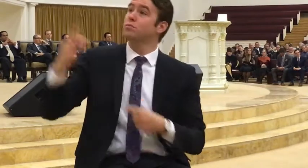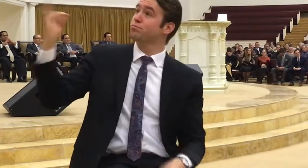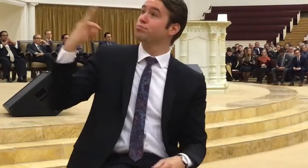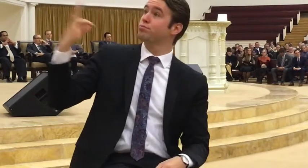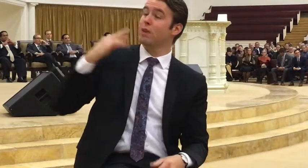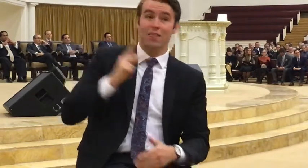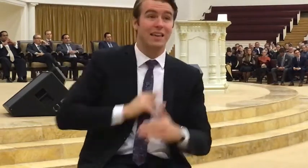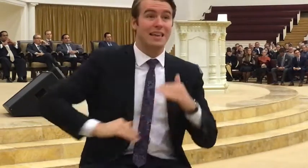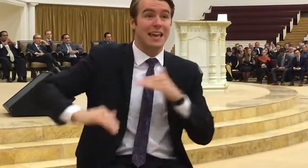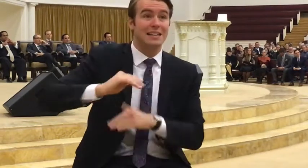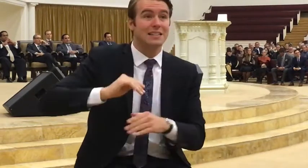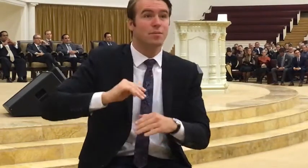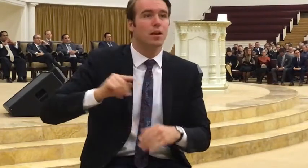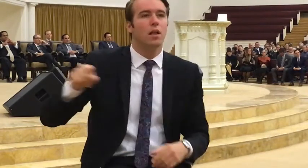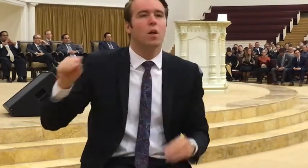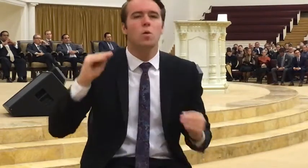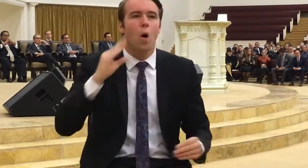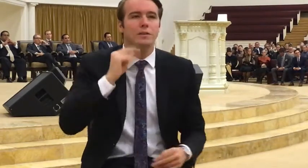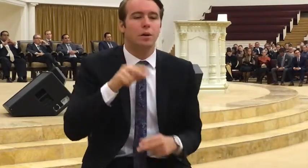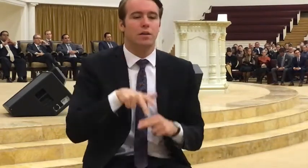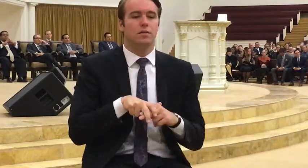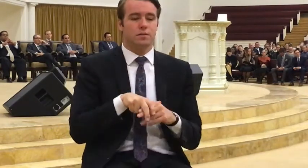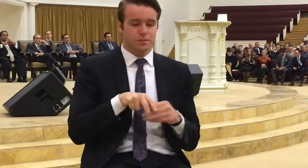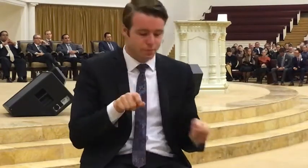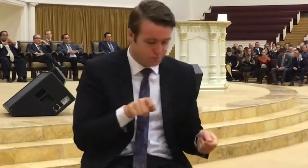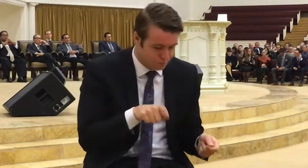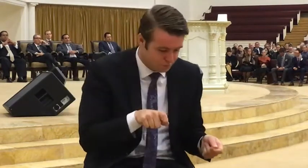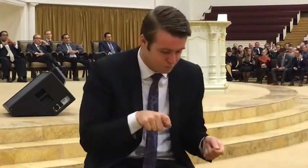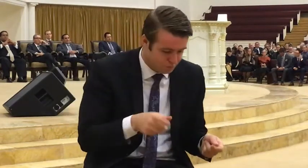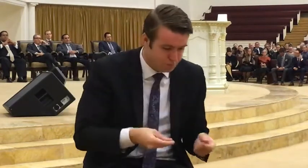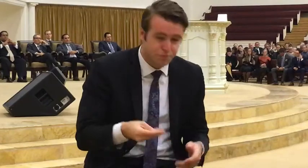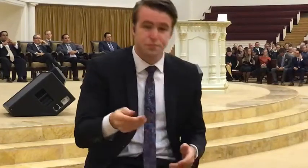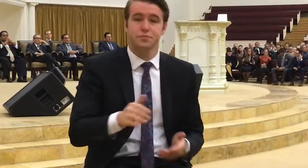never done one thing except sit in a college classroom, get a degree, and then go teach.